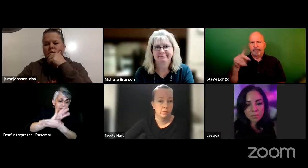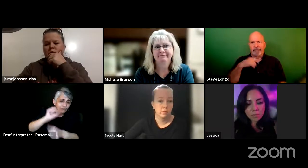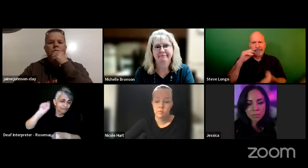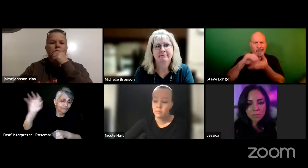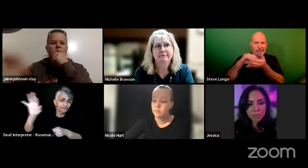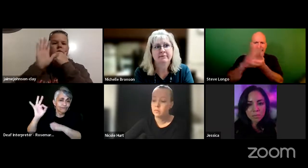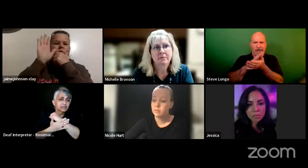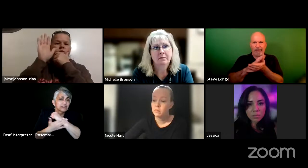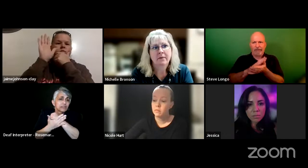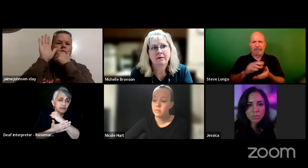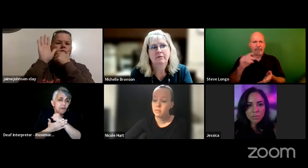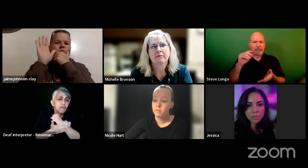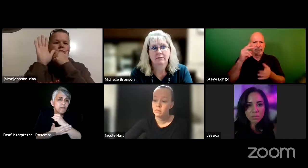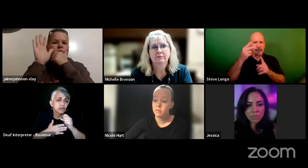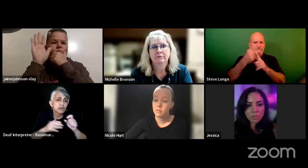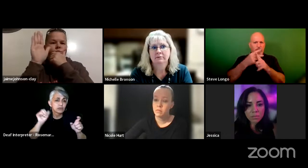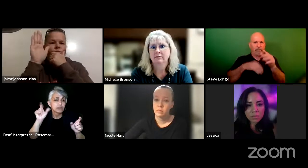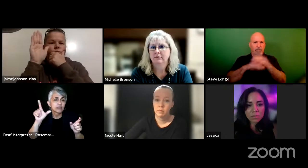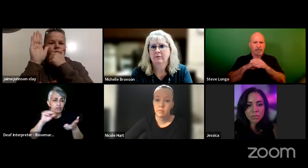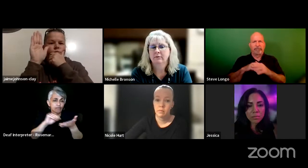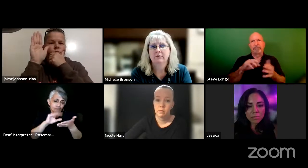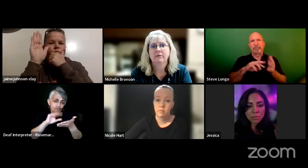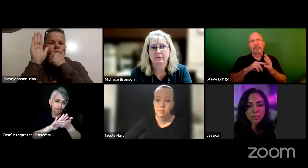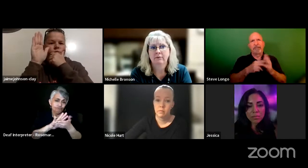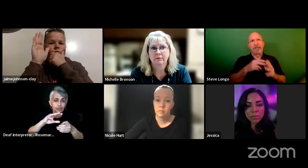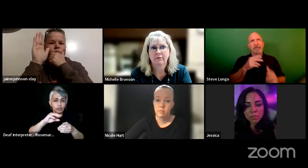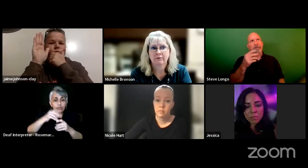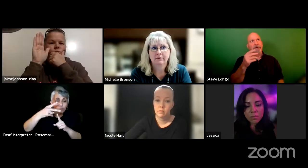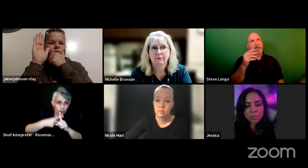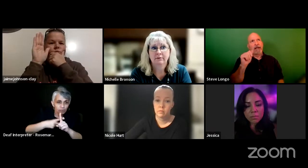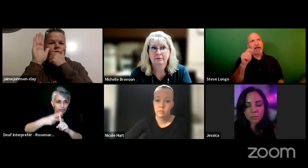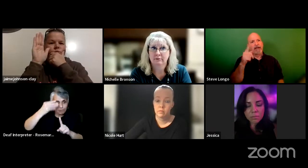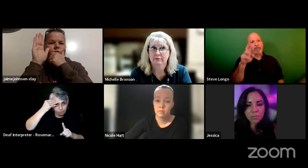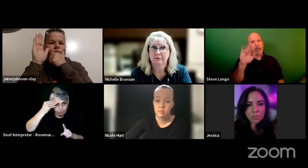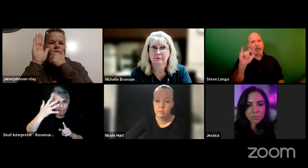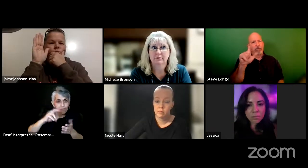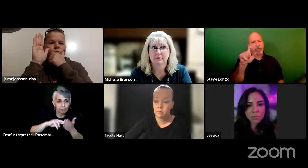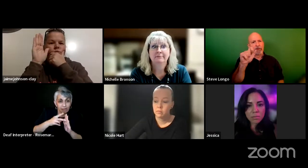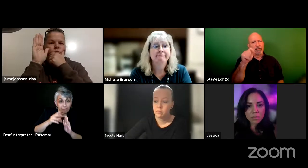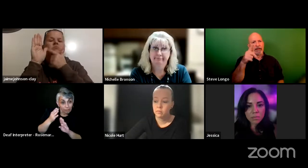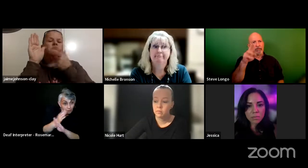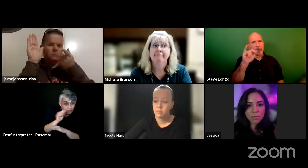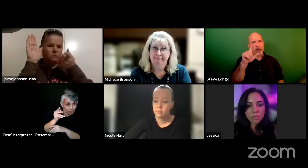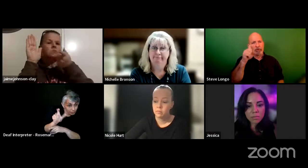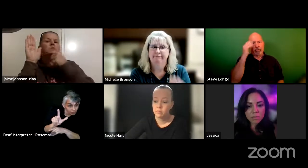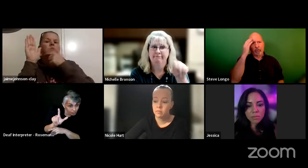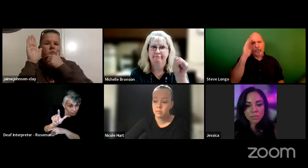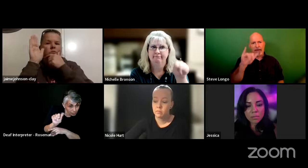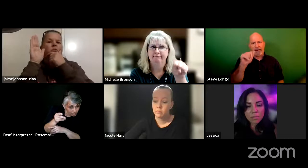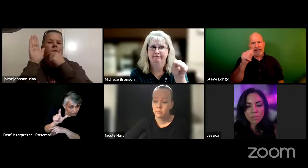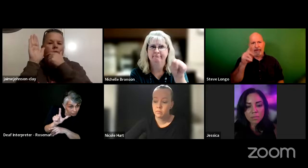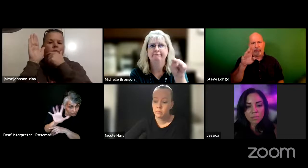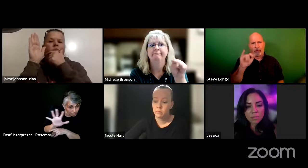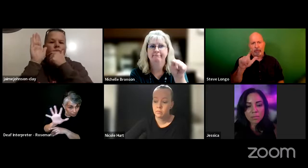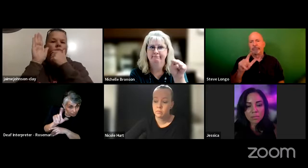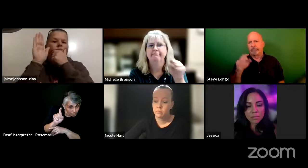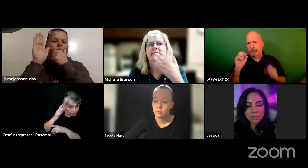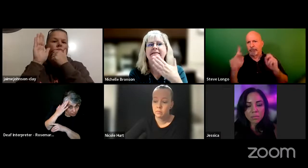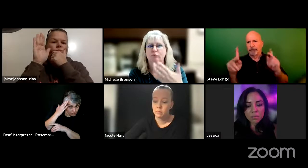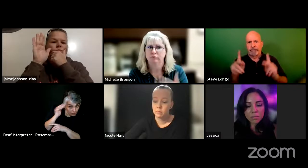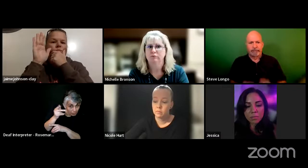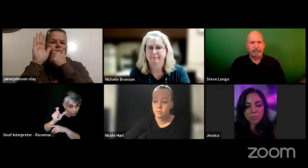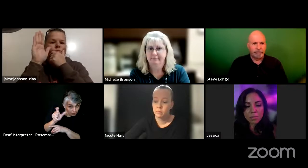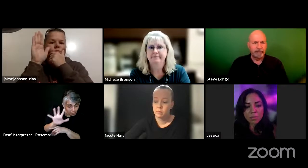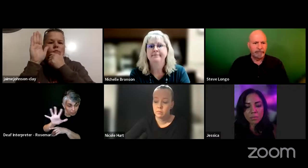Because I do need to fill out the paperwork. Definitely, we'll have that back to you within 2 months, which means by April, you'll need to